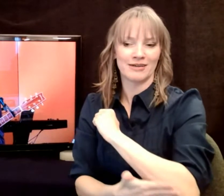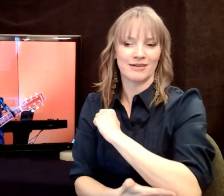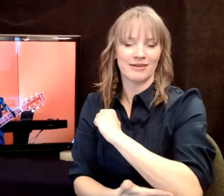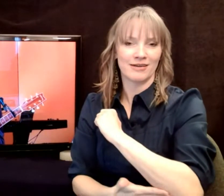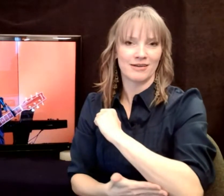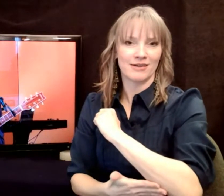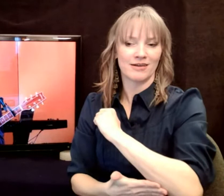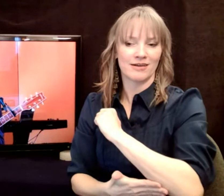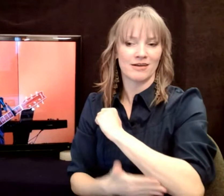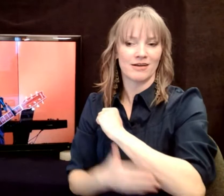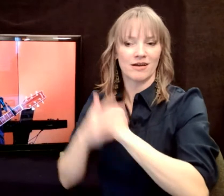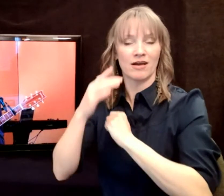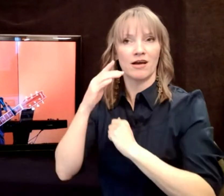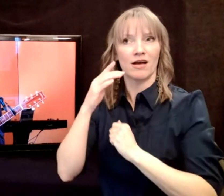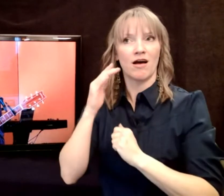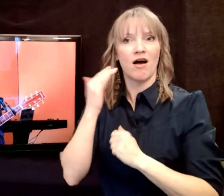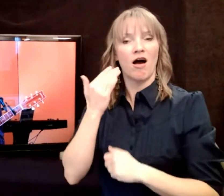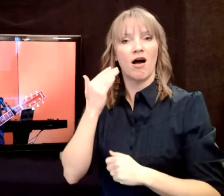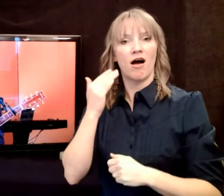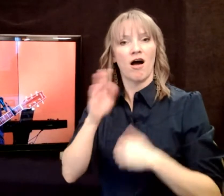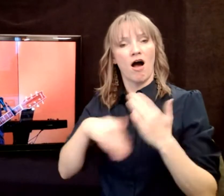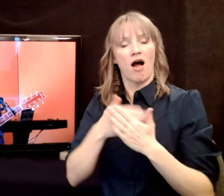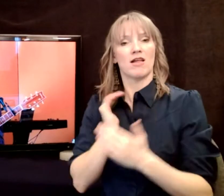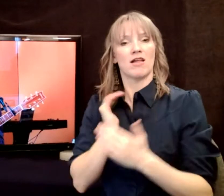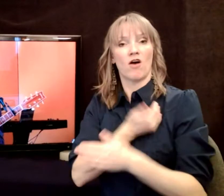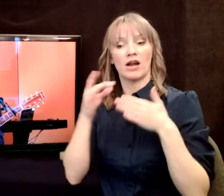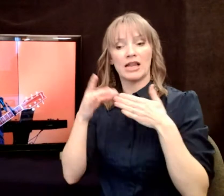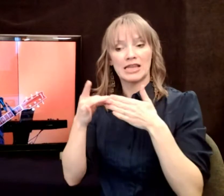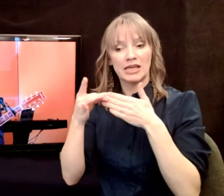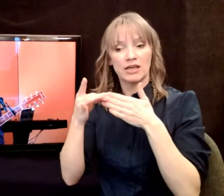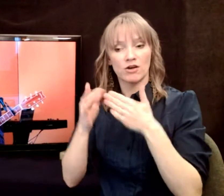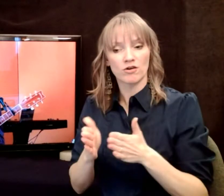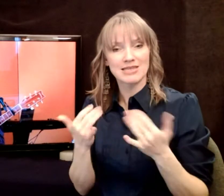for all of our leaders in this time.